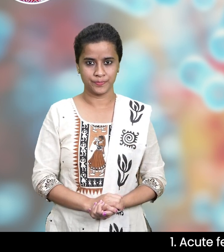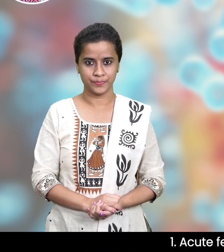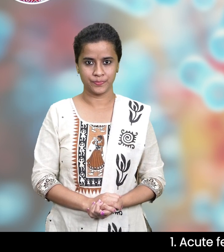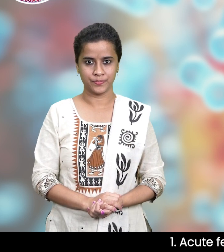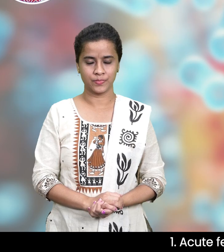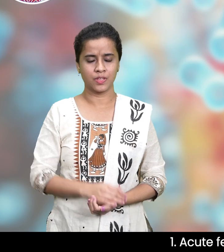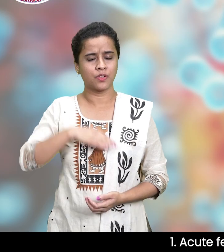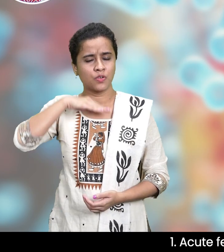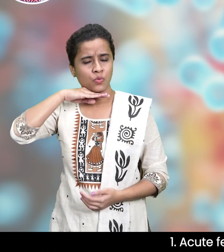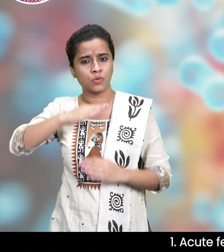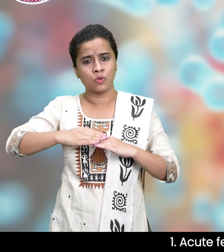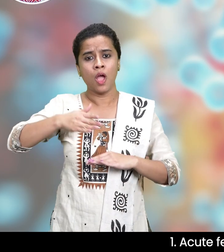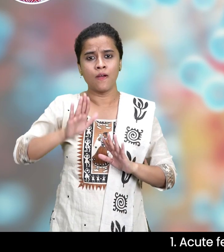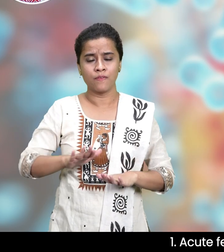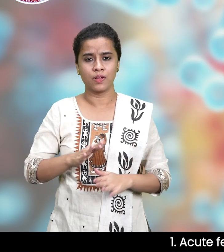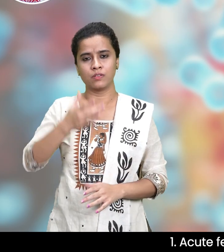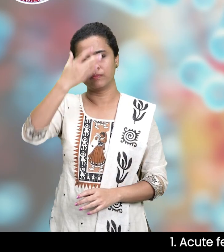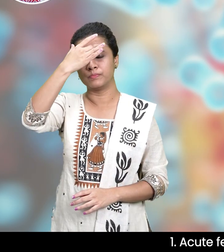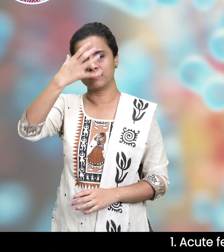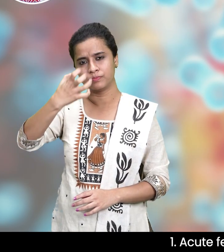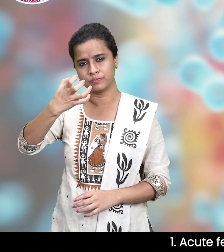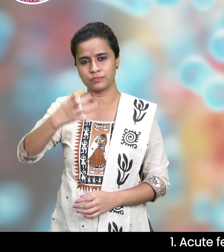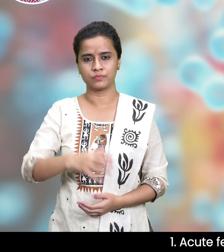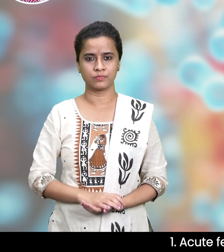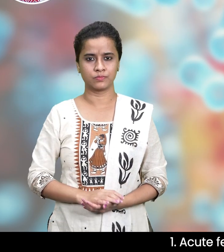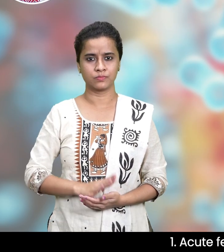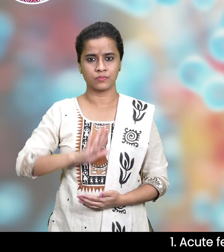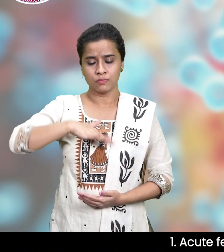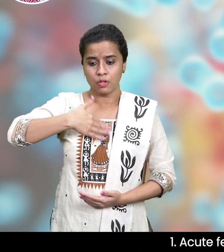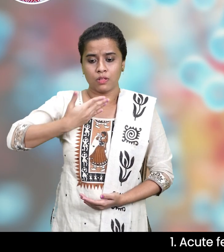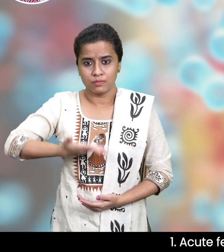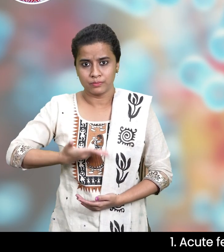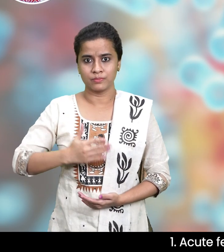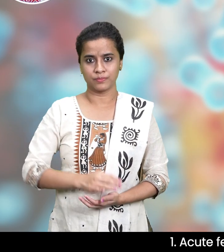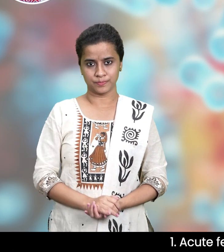acute fever and headache, vomiting.